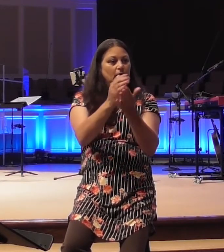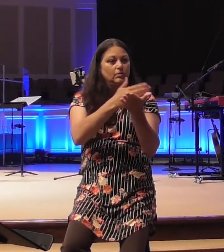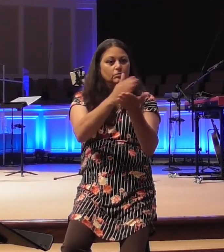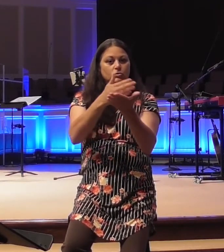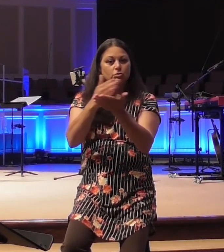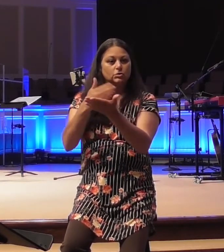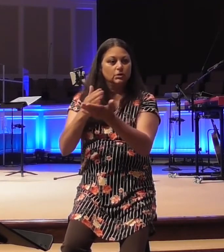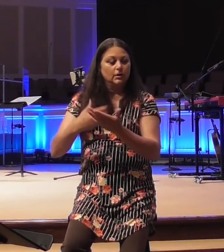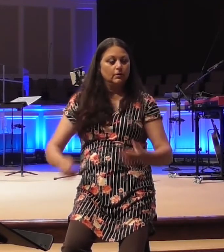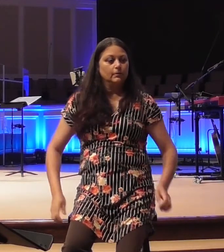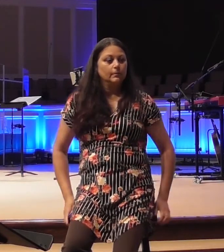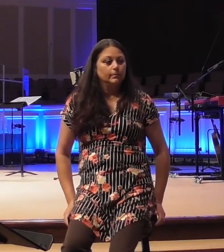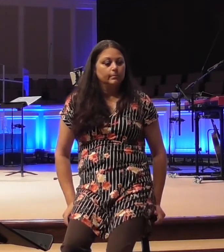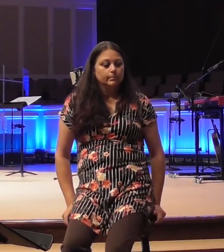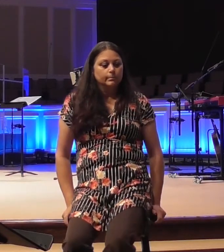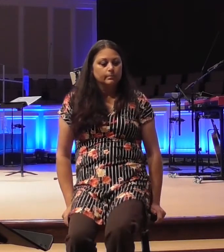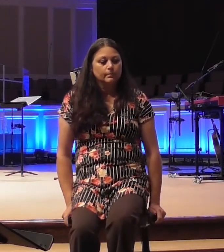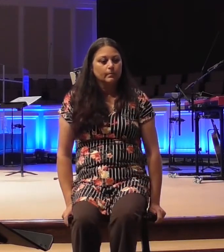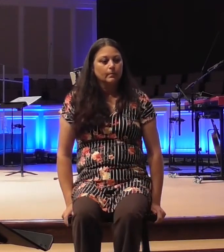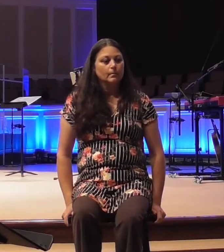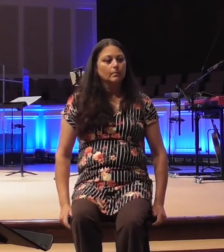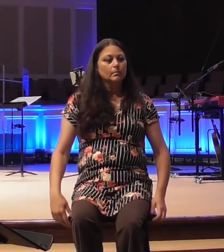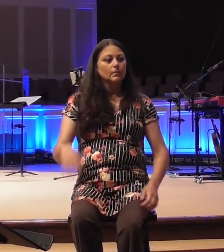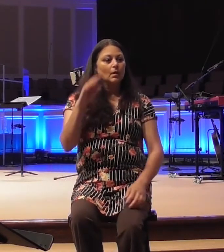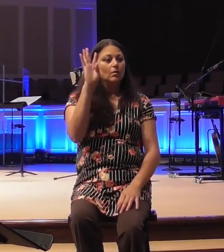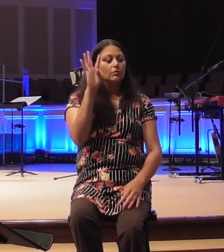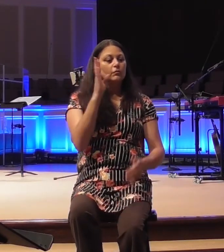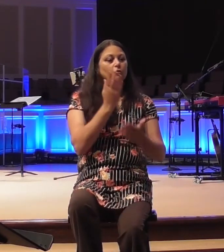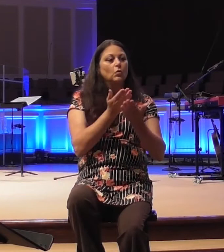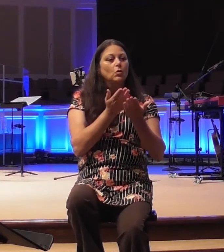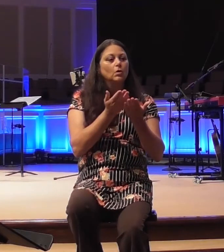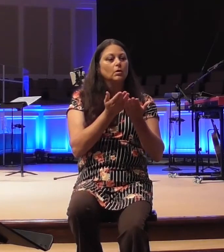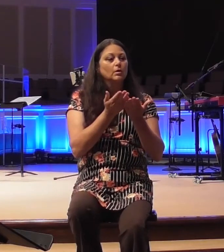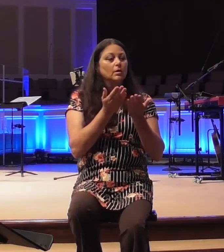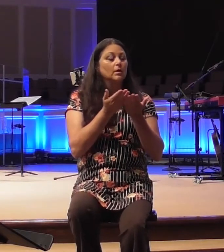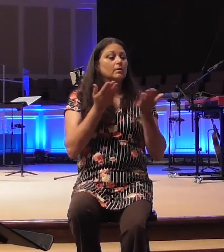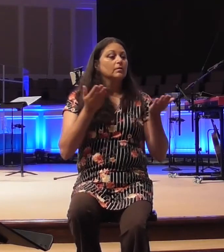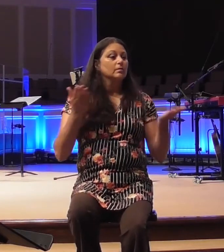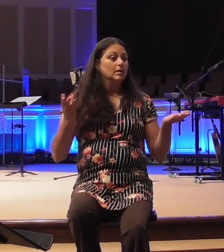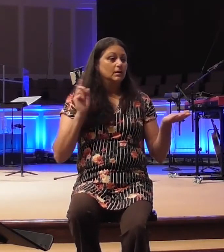in this memory of the people Israel and how it points to the memory